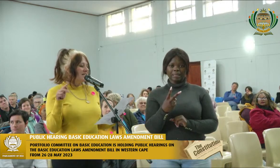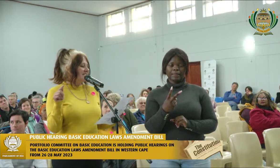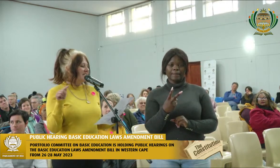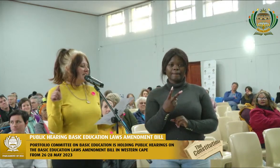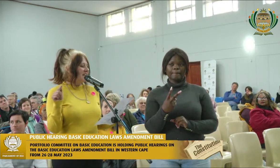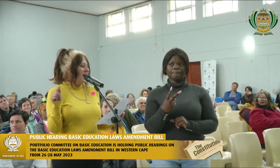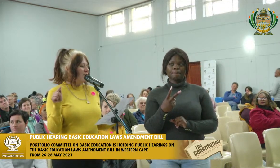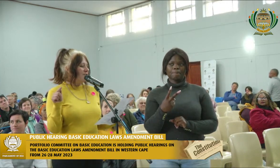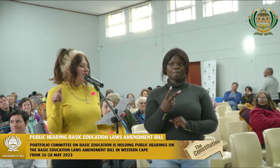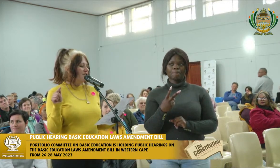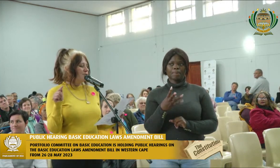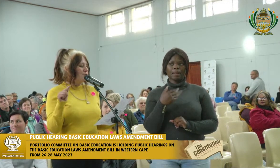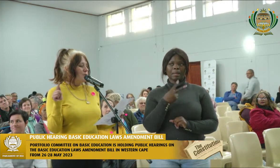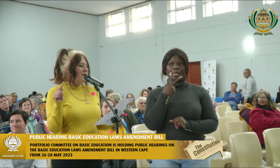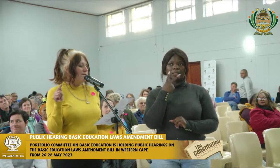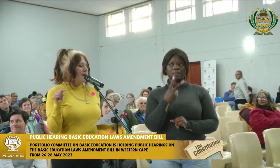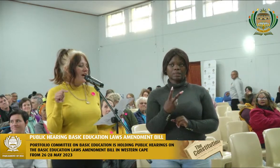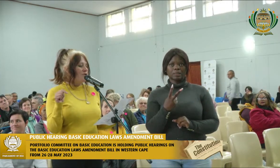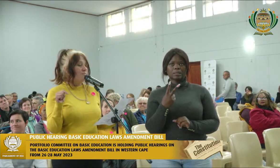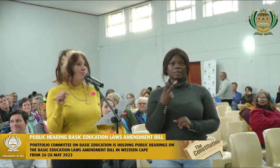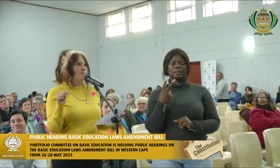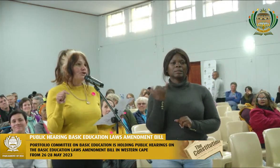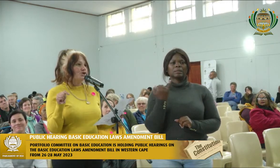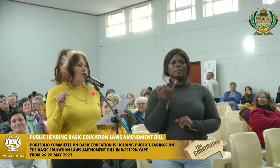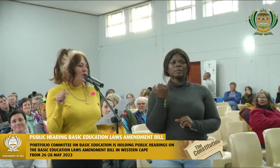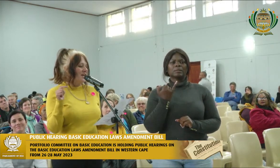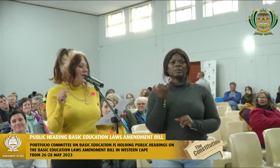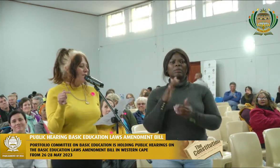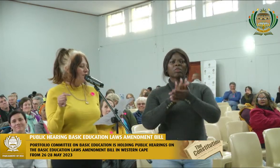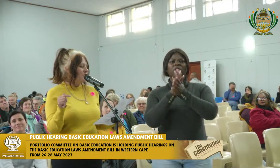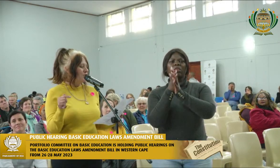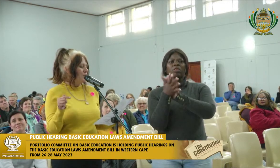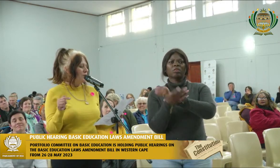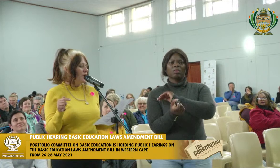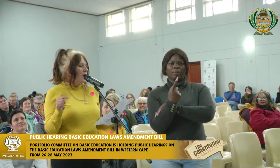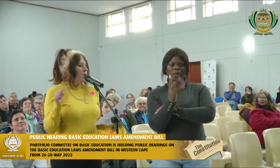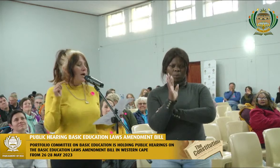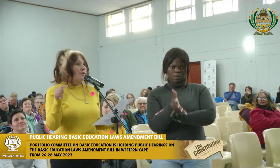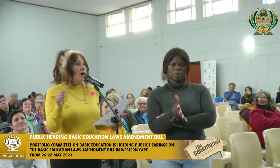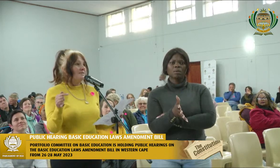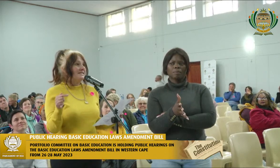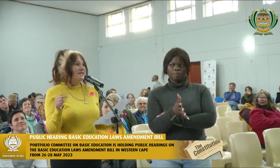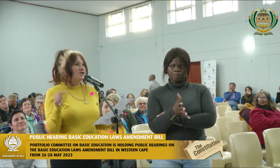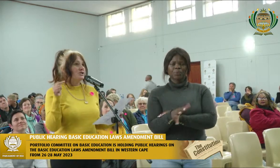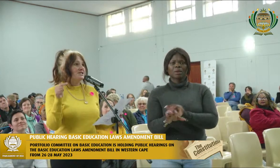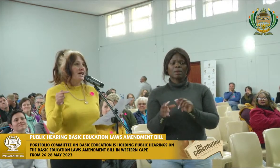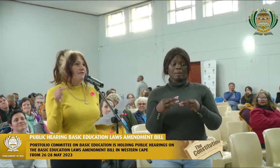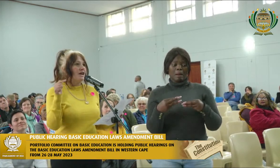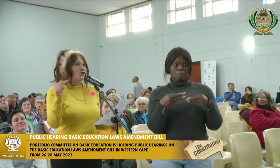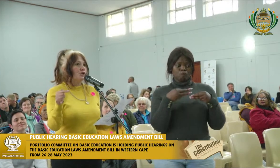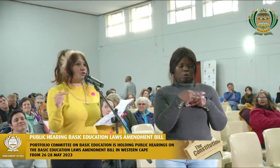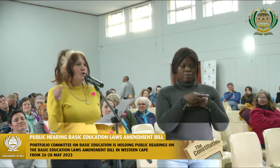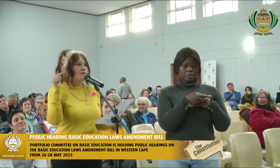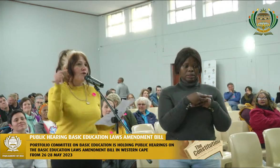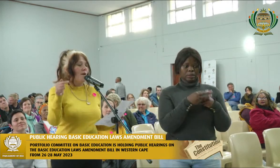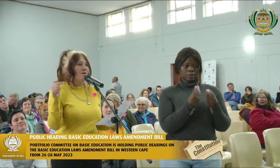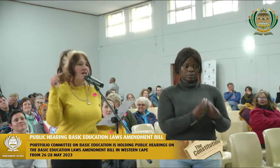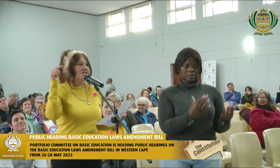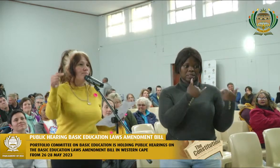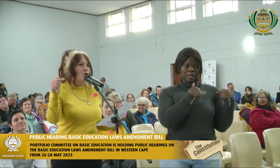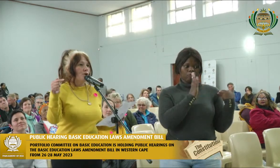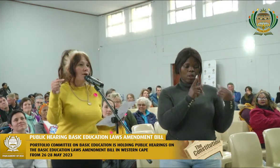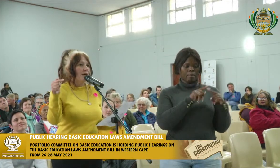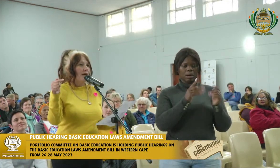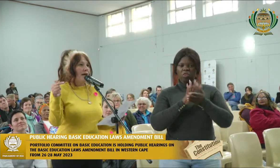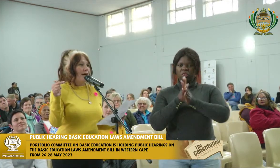tongue sticking out of it, spewing fire and brimstone at every turn while promising to save our children from